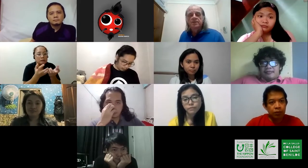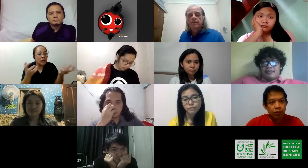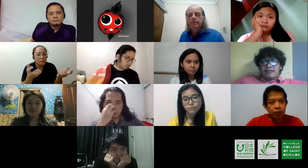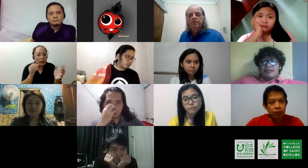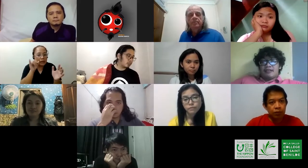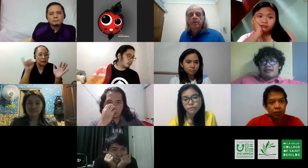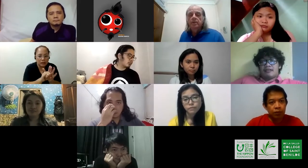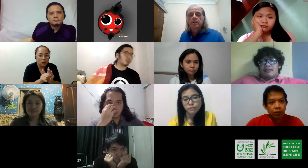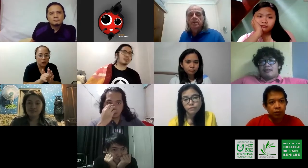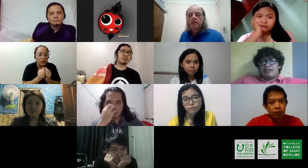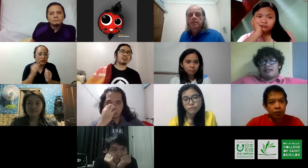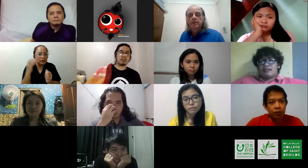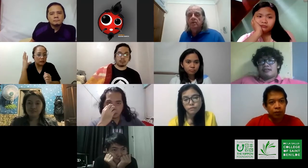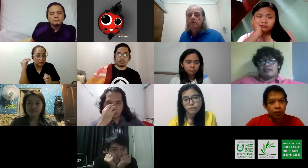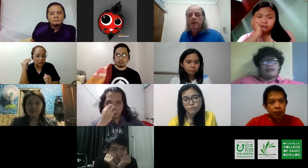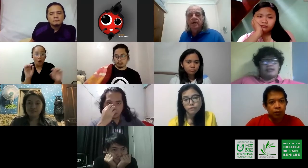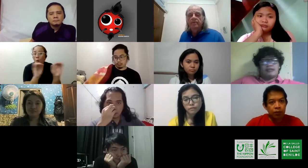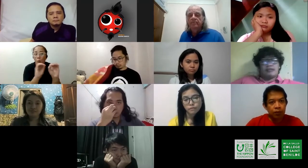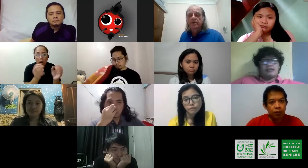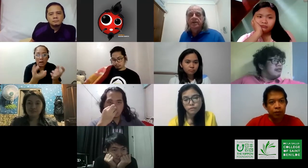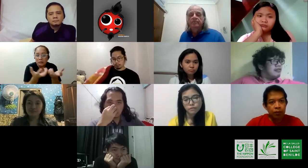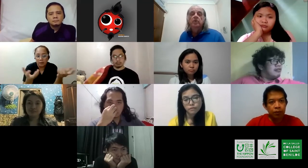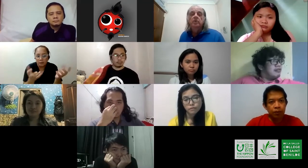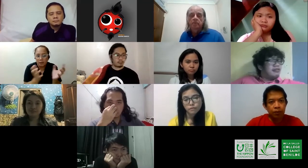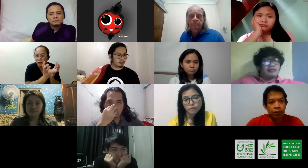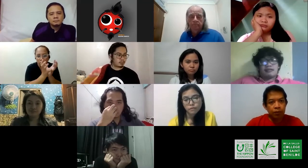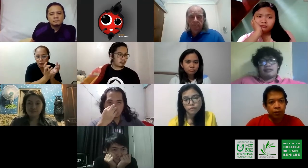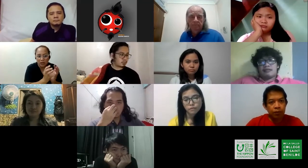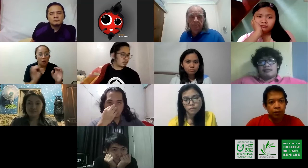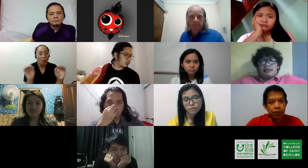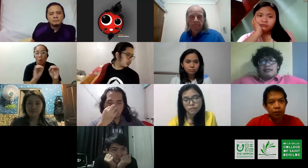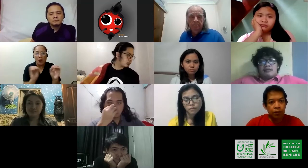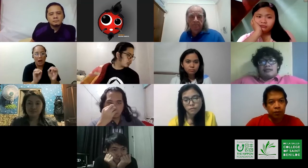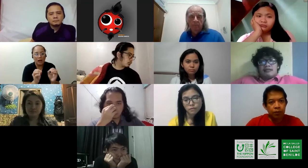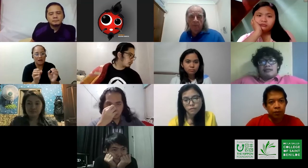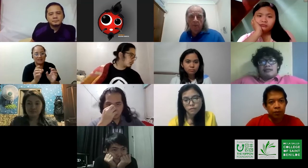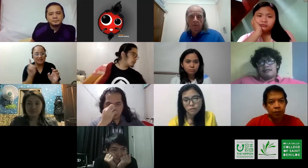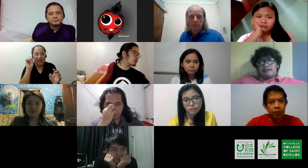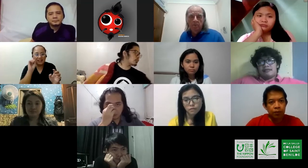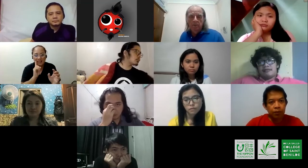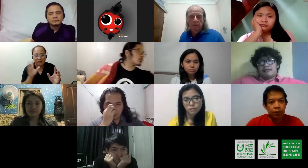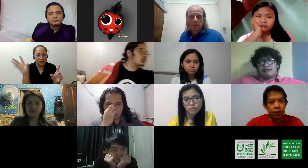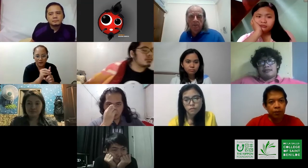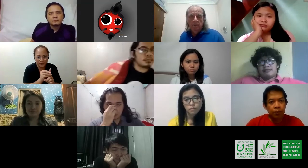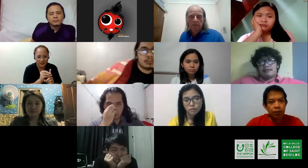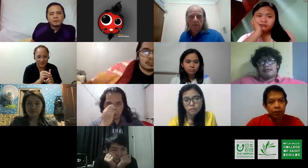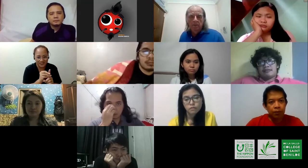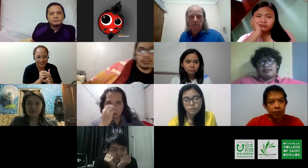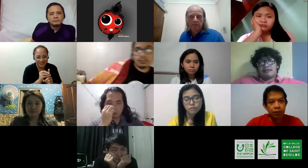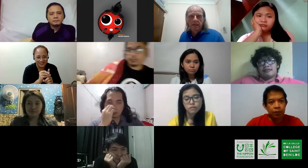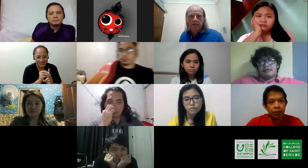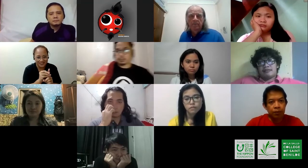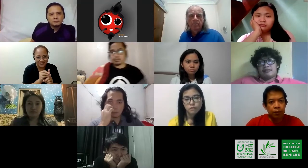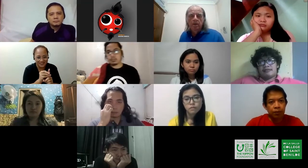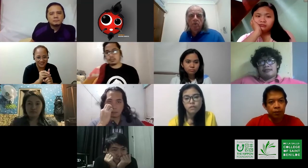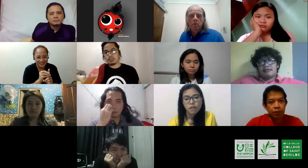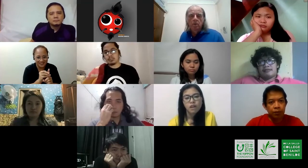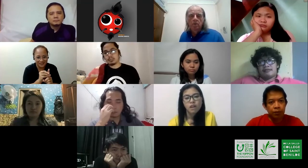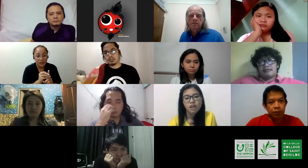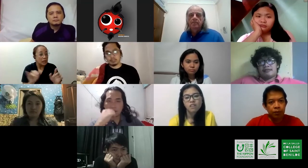separate community, and they don't have a deaf culture. Okay. Same in Bangkok, same in